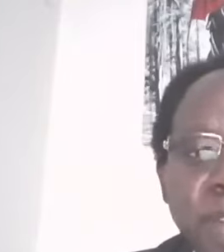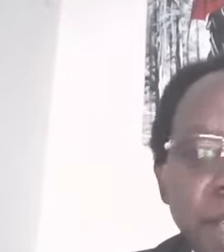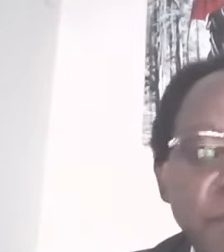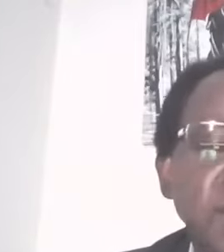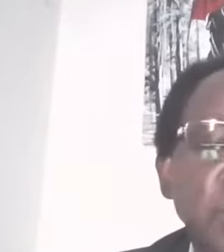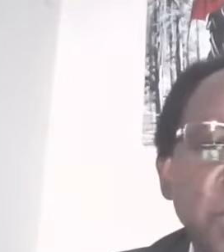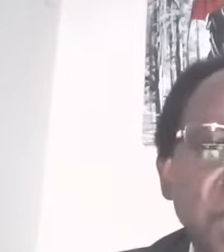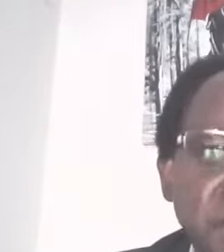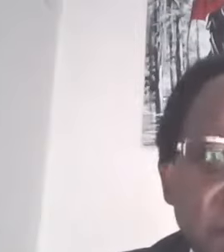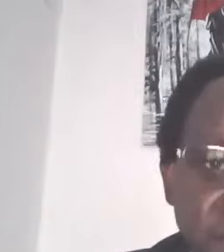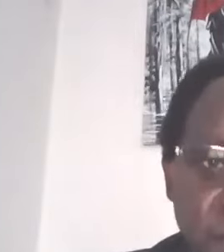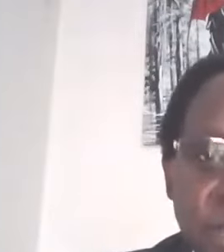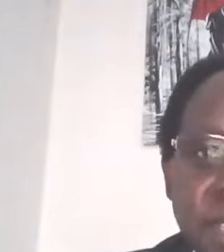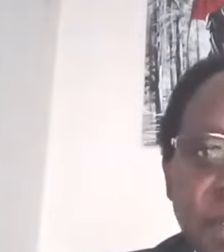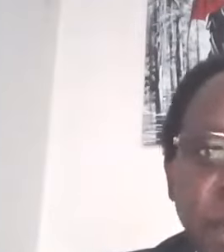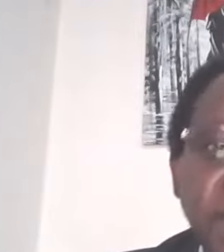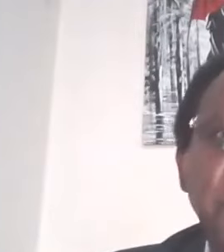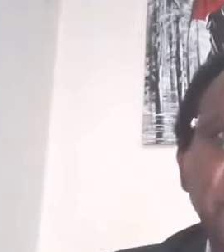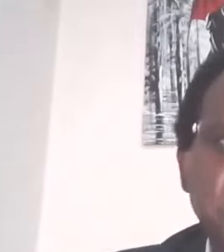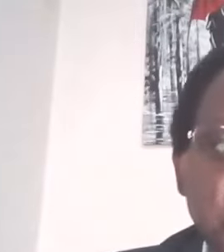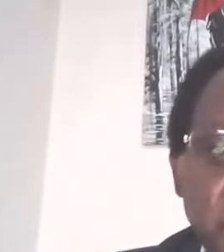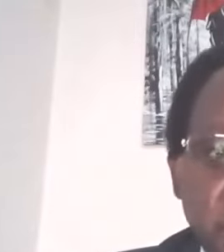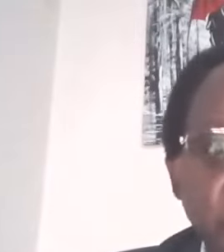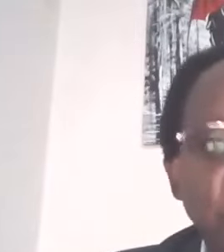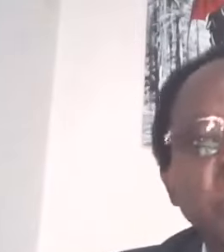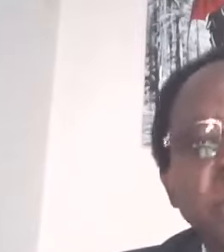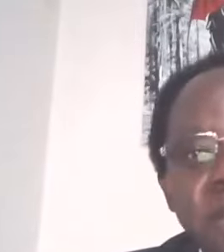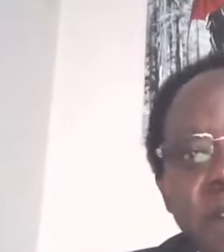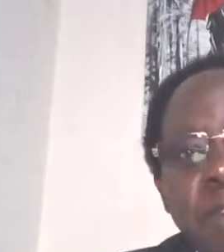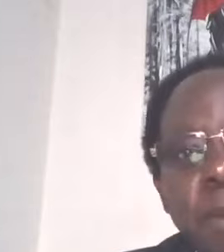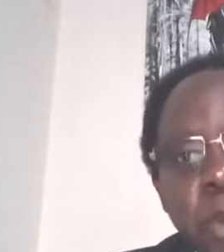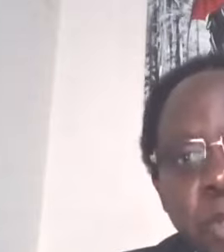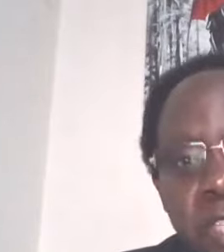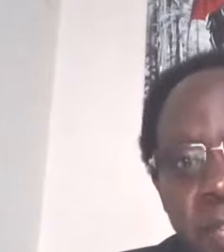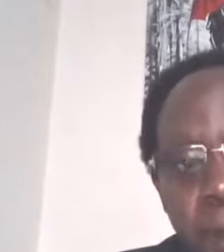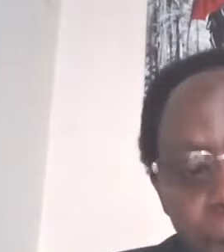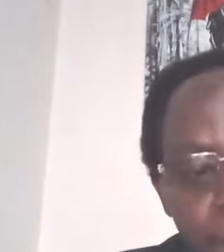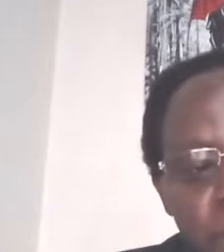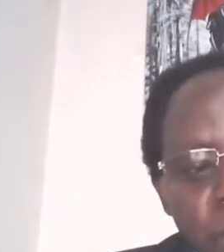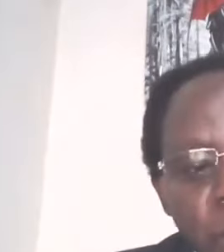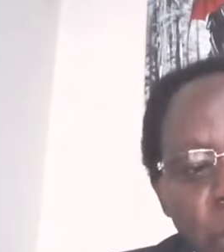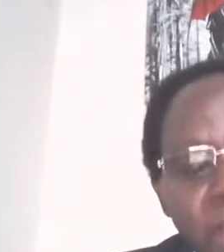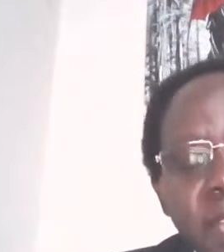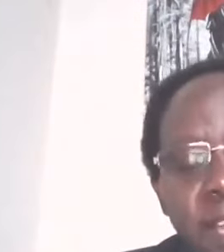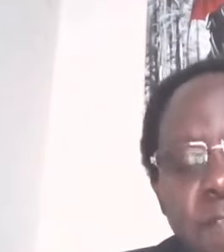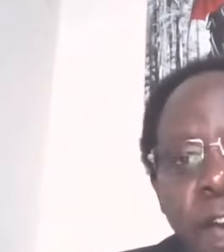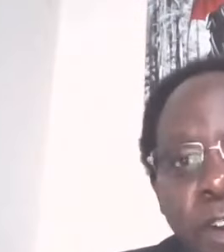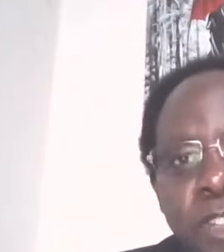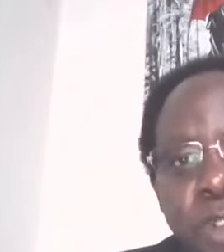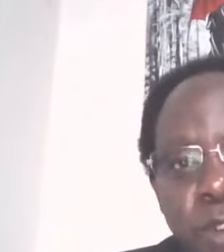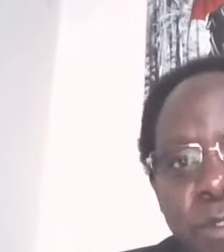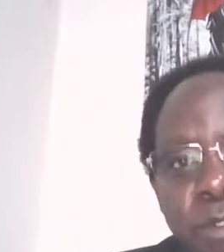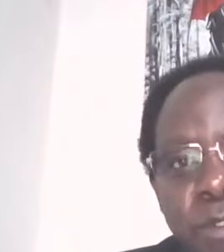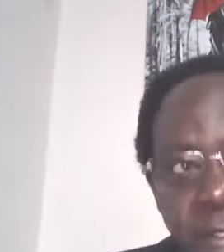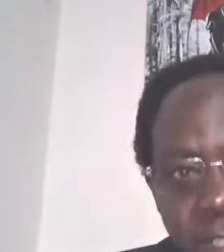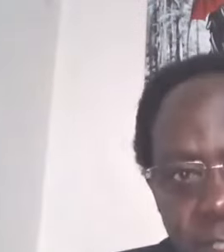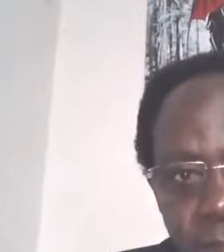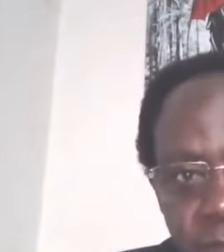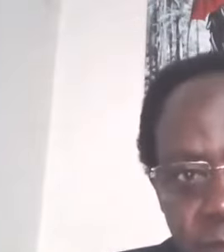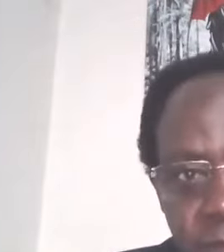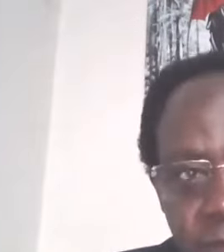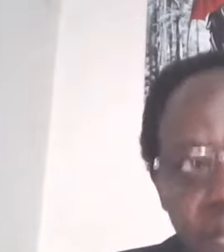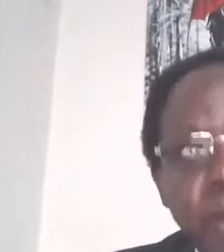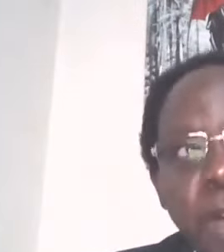to the liver. Everything we eat, everything, all the medicine we take, go to the liver for processing. When the liver is